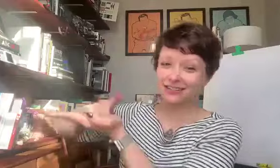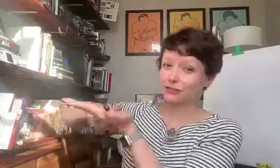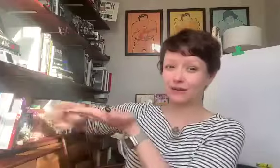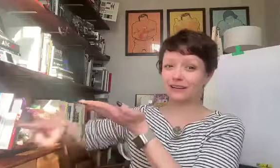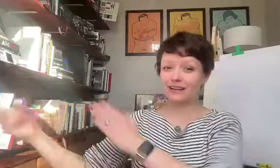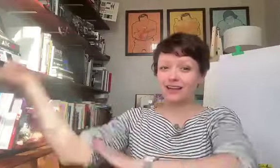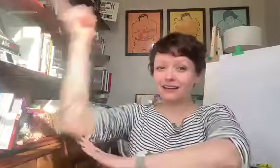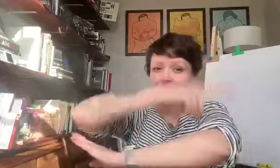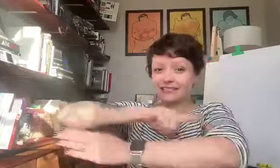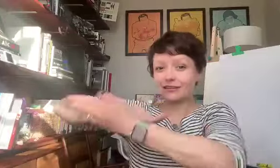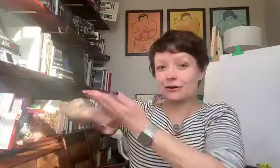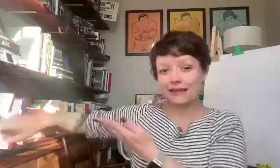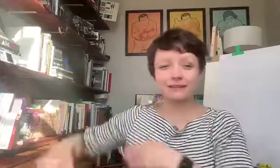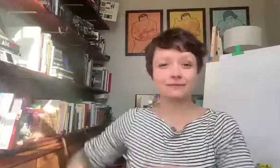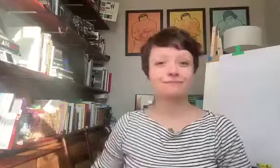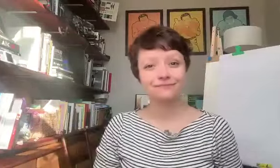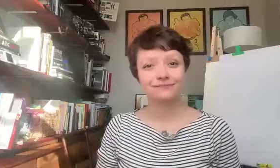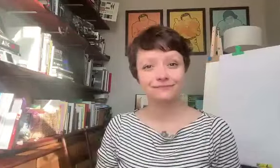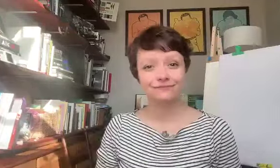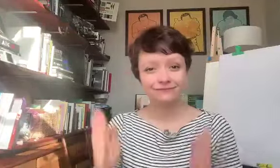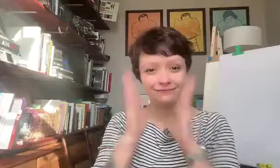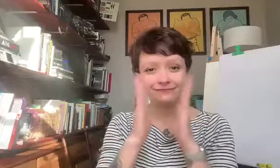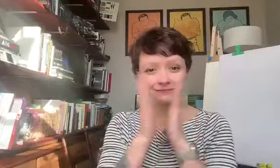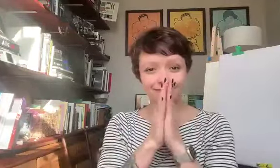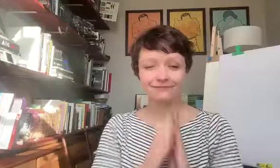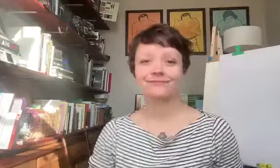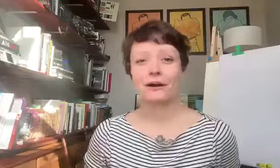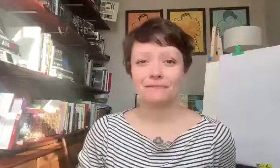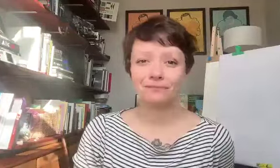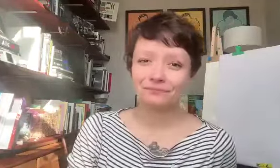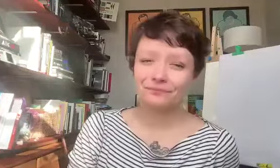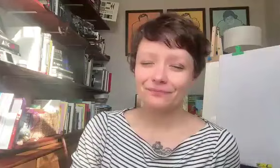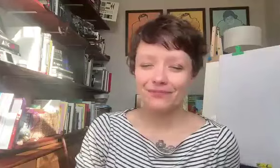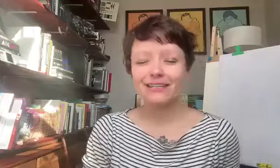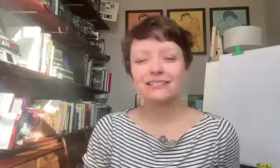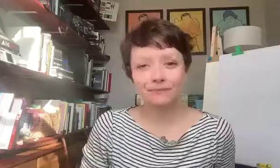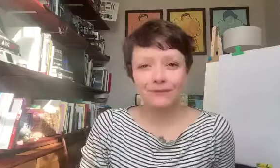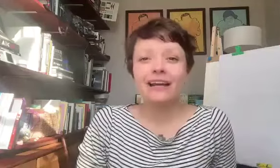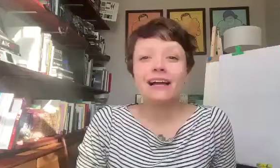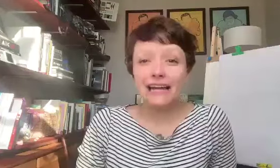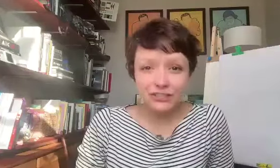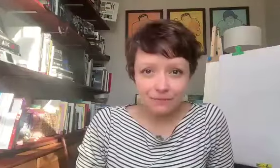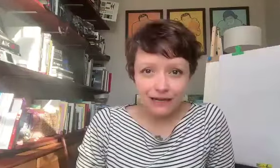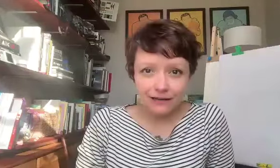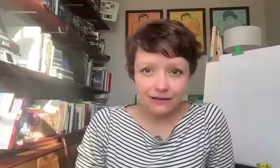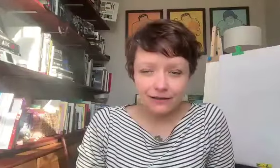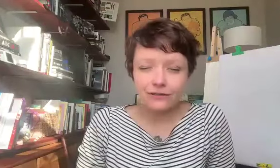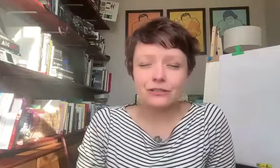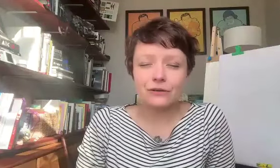So week, days of the week. Okay, so let's jump in to